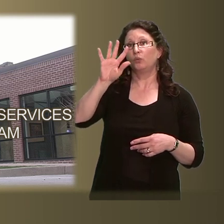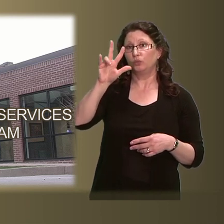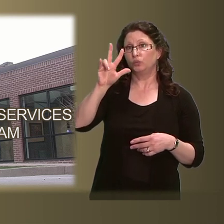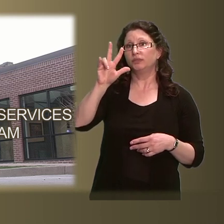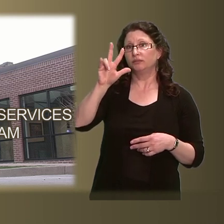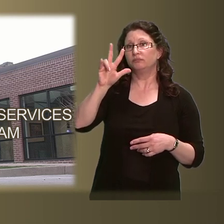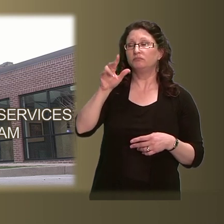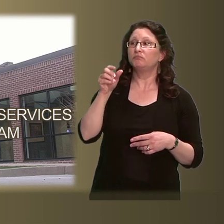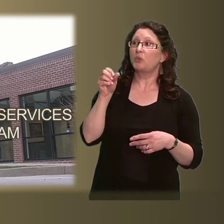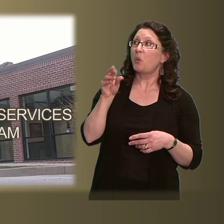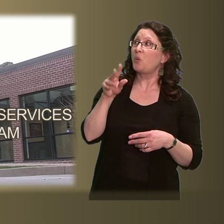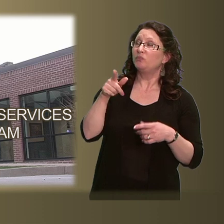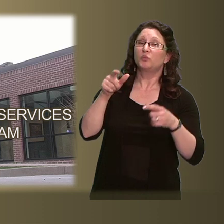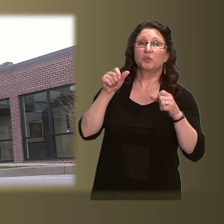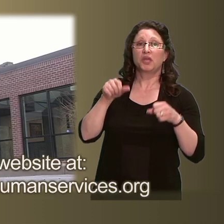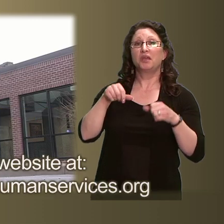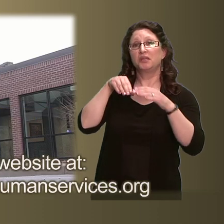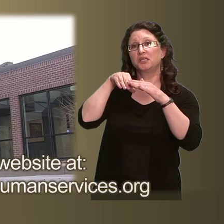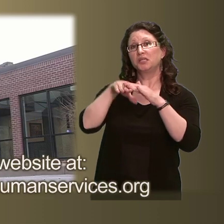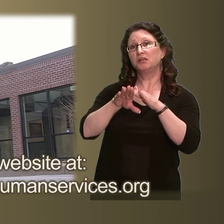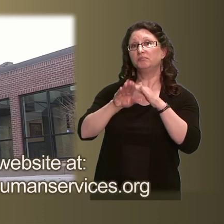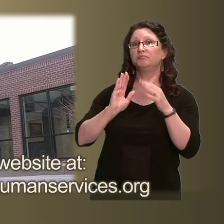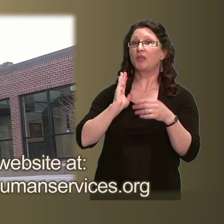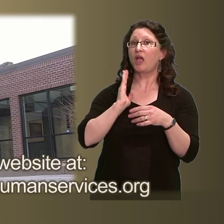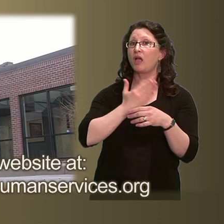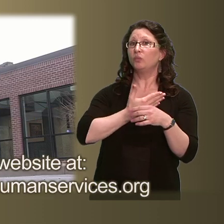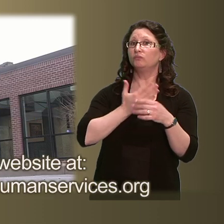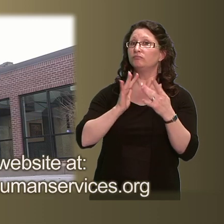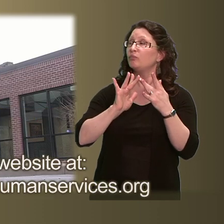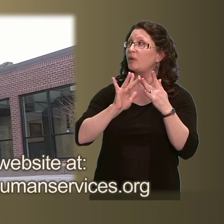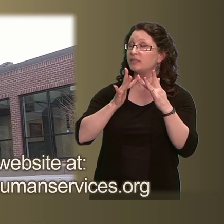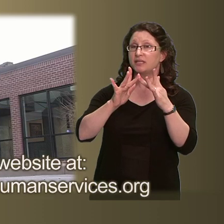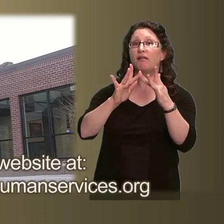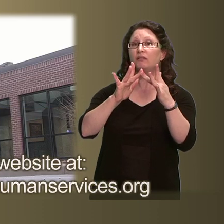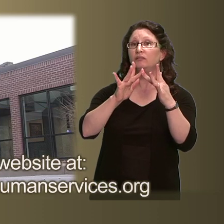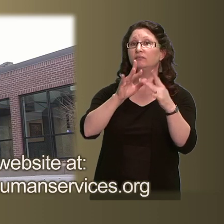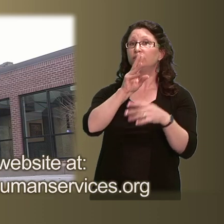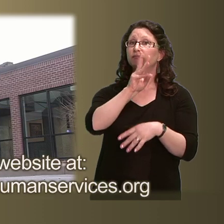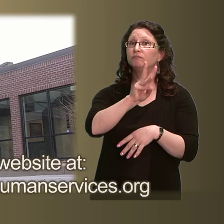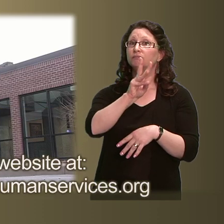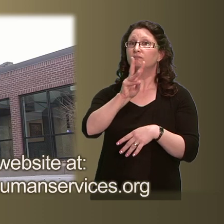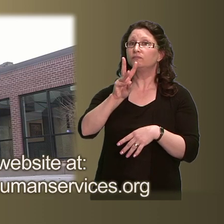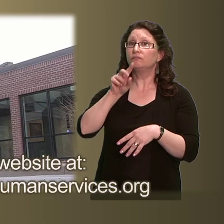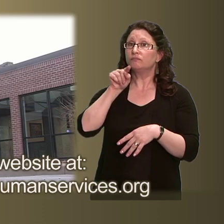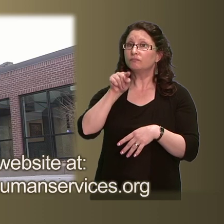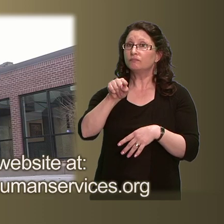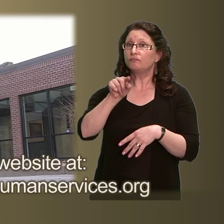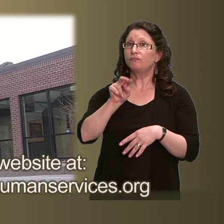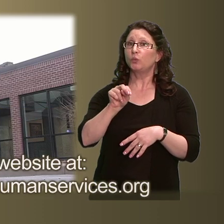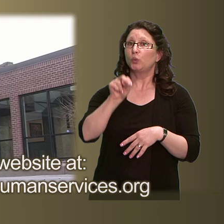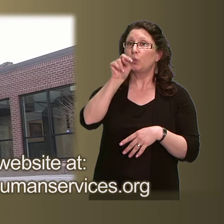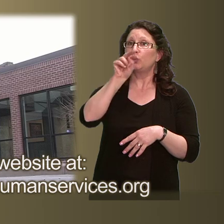503-588-5843 through TTY. Or visit our website at